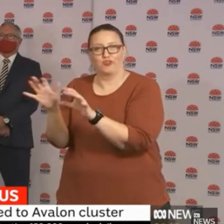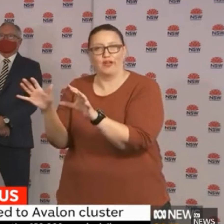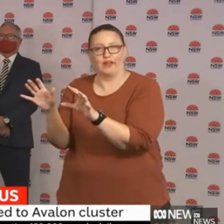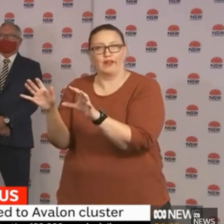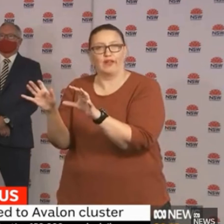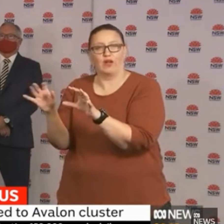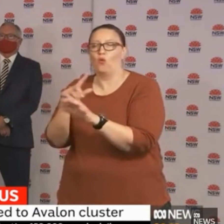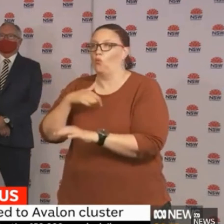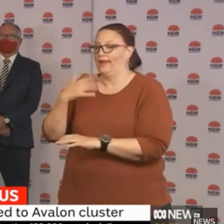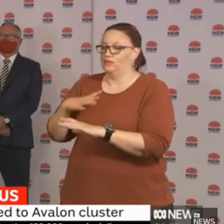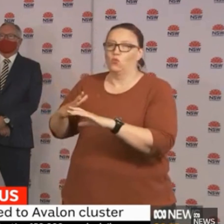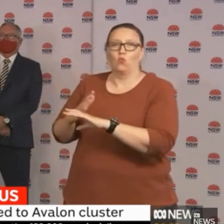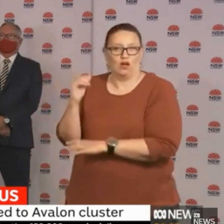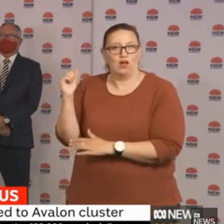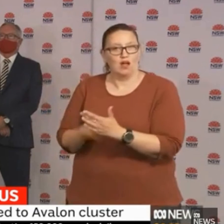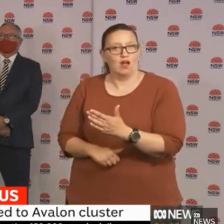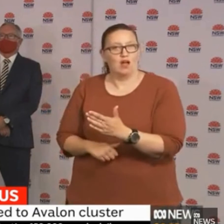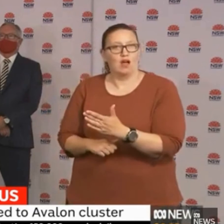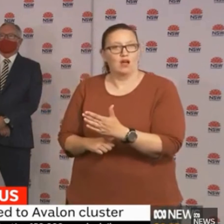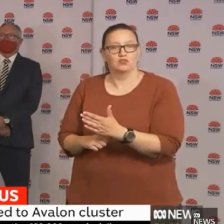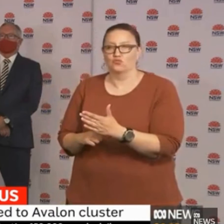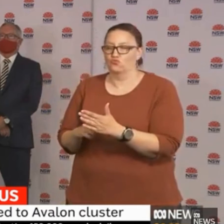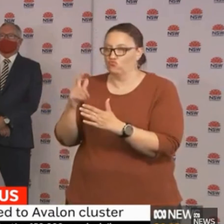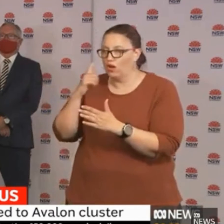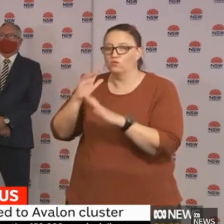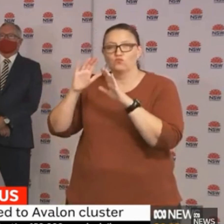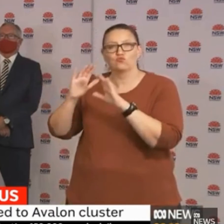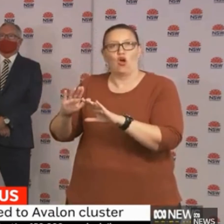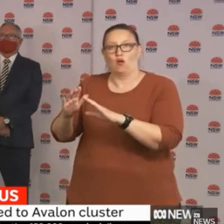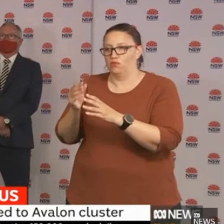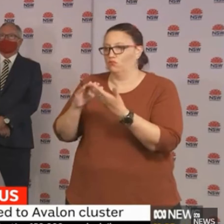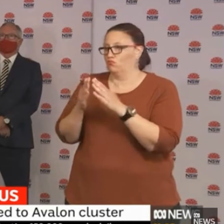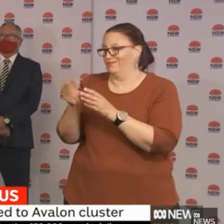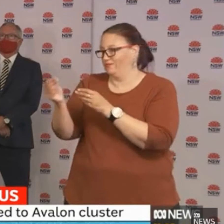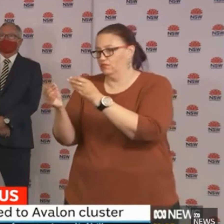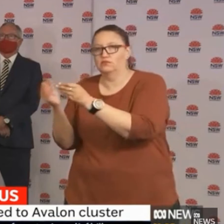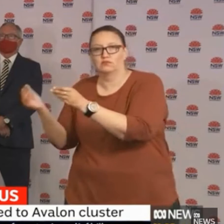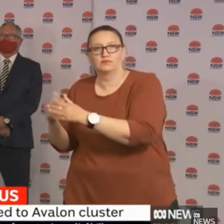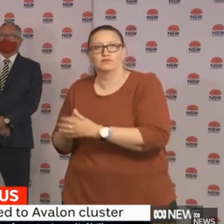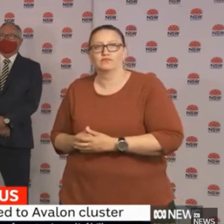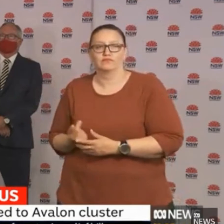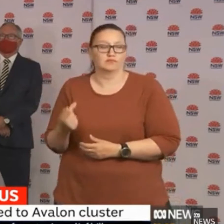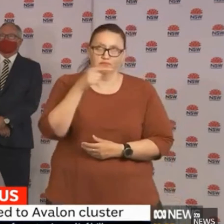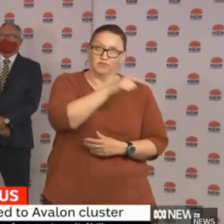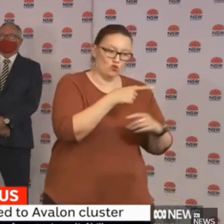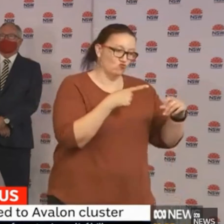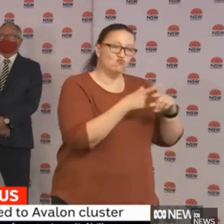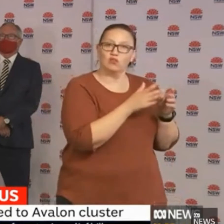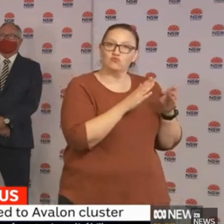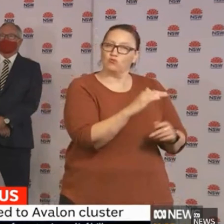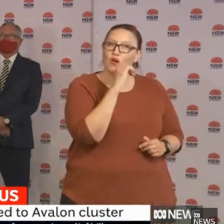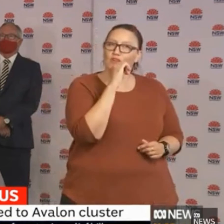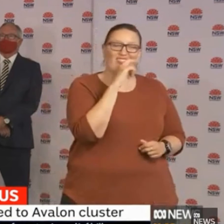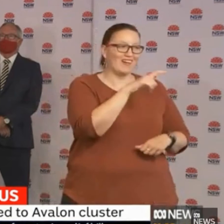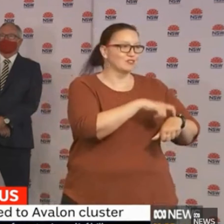think it's important to know that when Crossroads occurred, at that time there were large numbers of cases in Victoria,